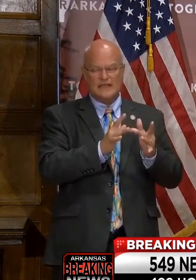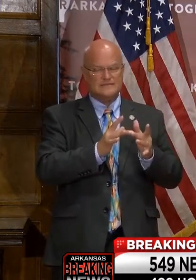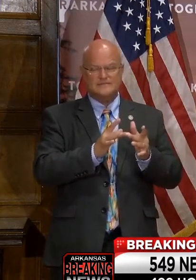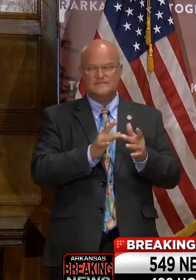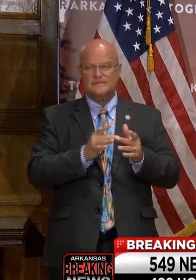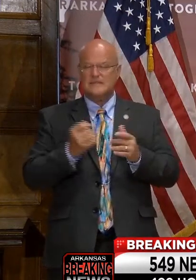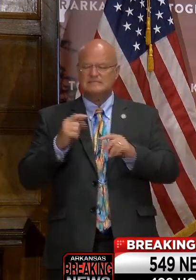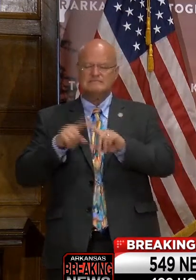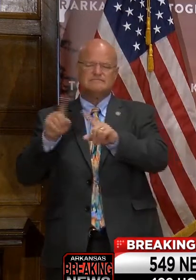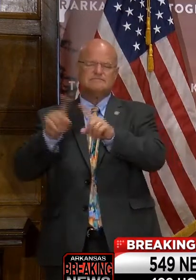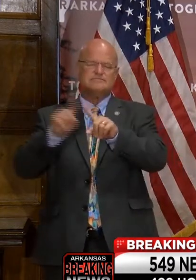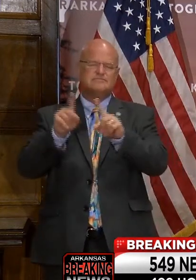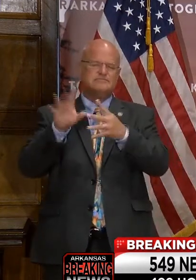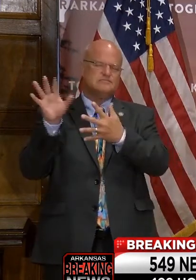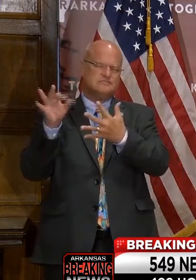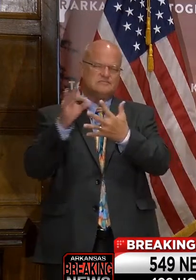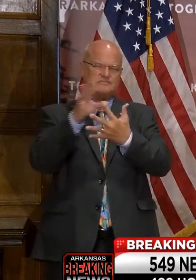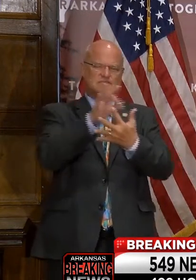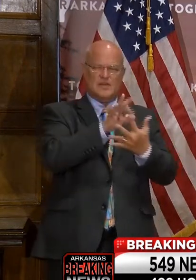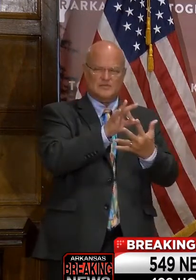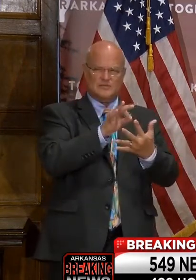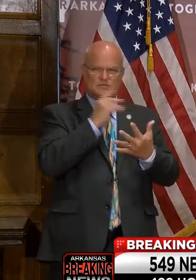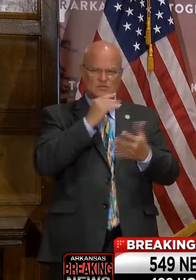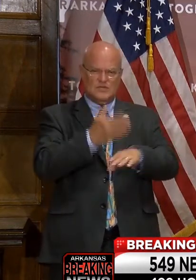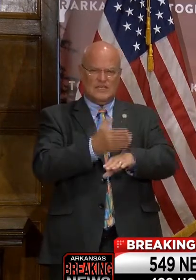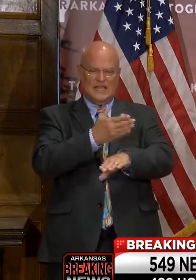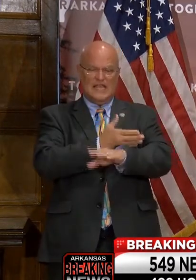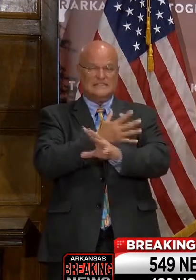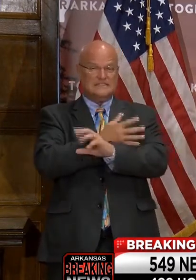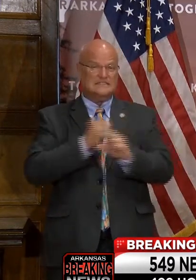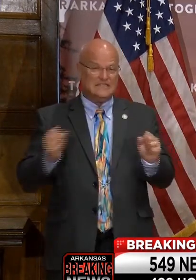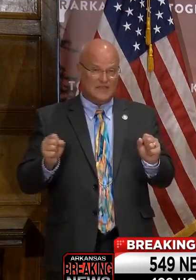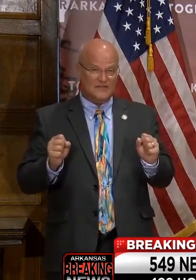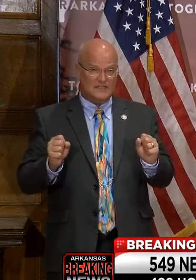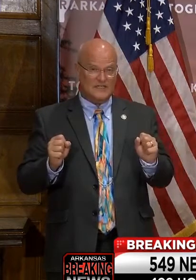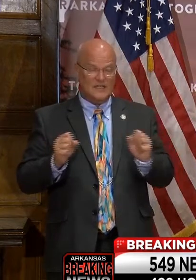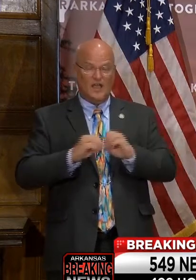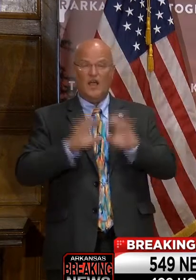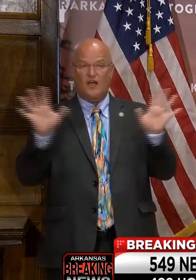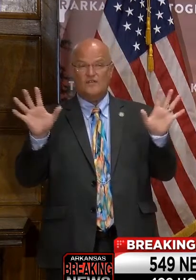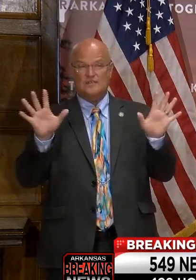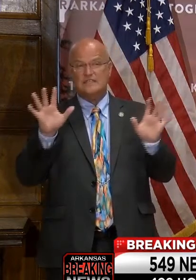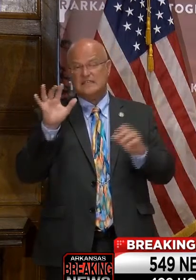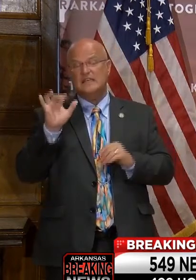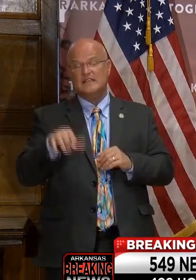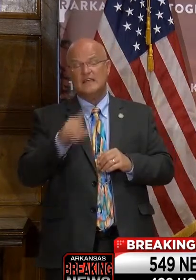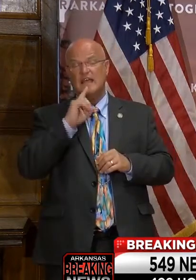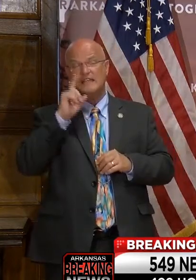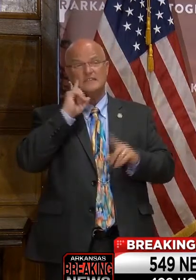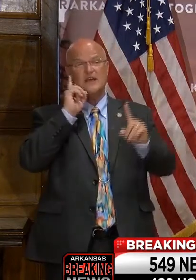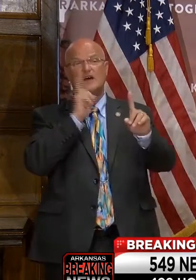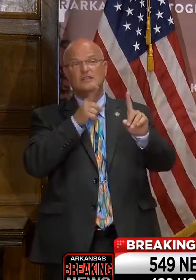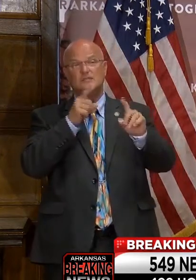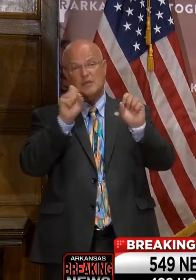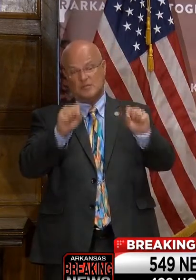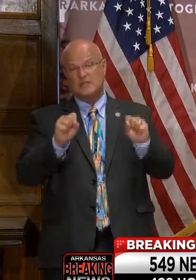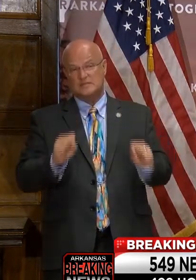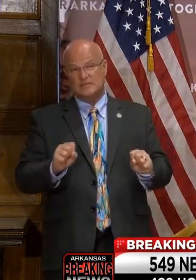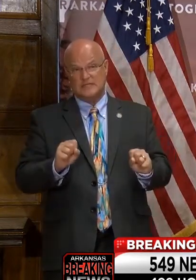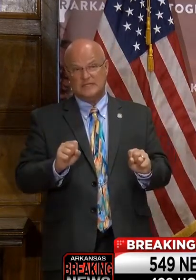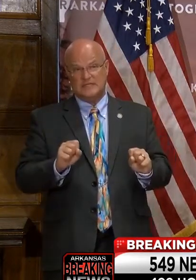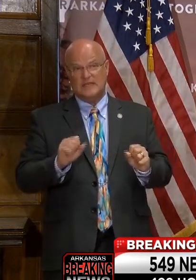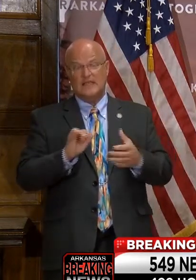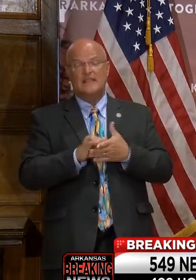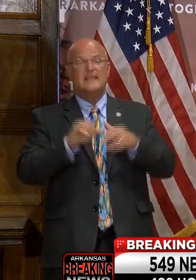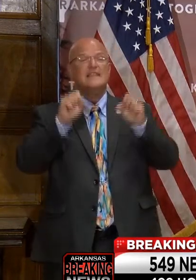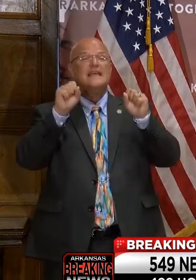many different options that they can take to enhance the safety. Obviously, that is ultimately a possibility that